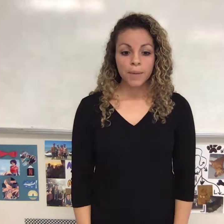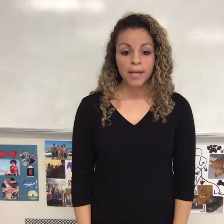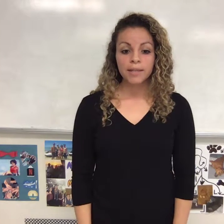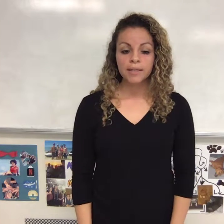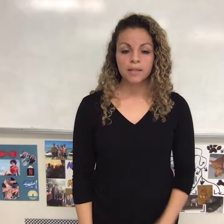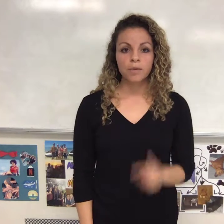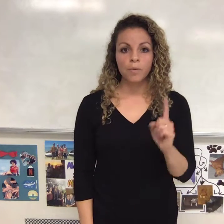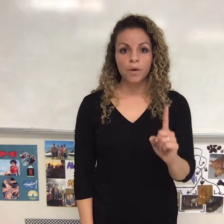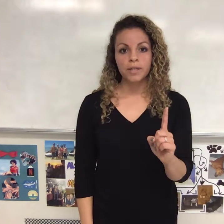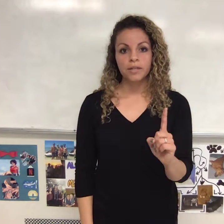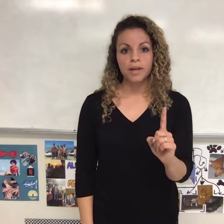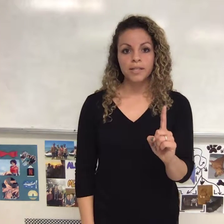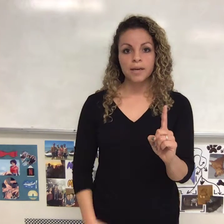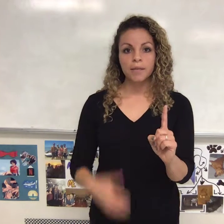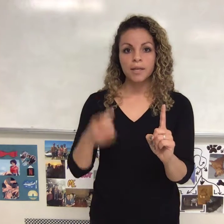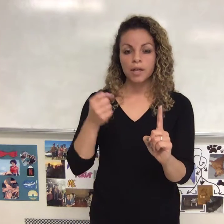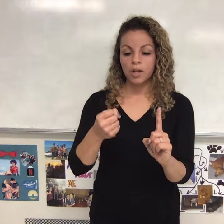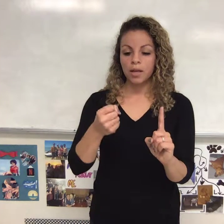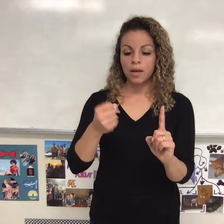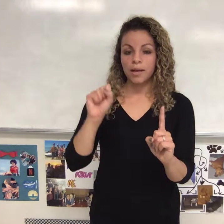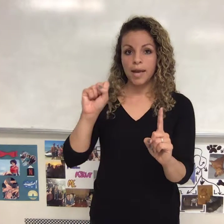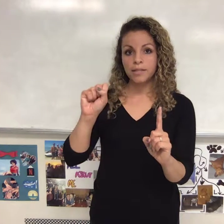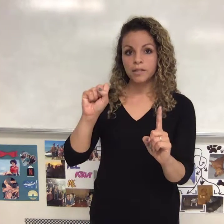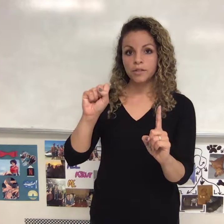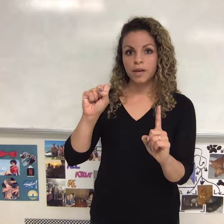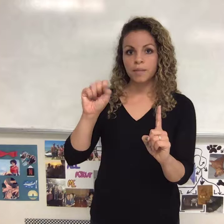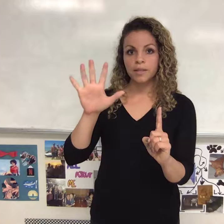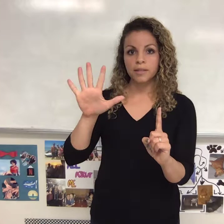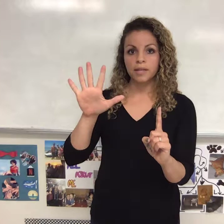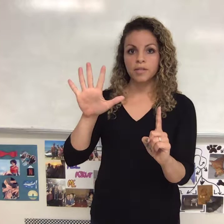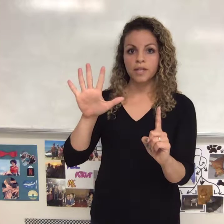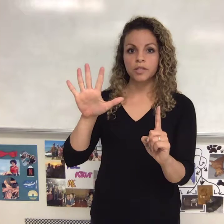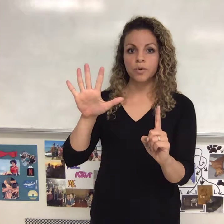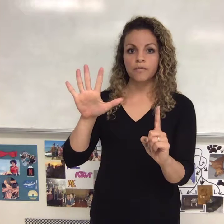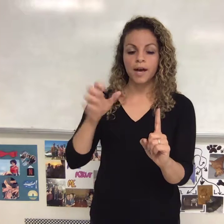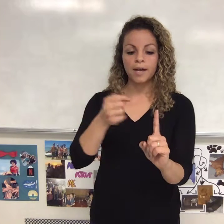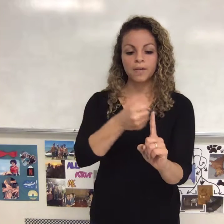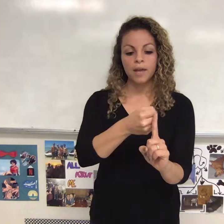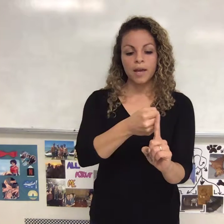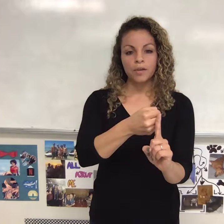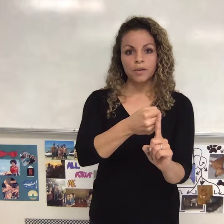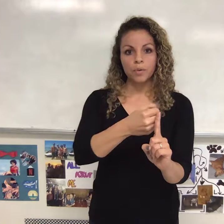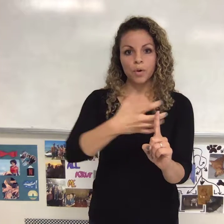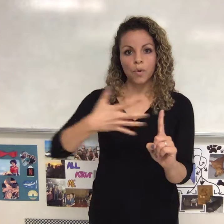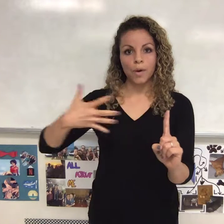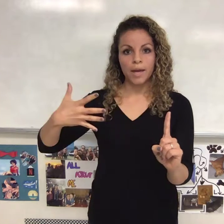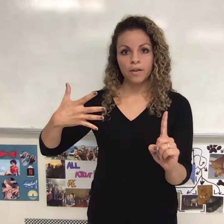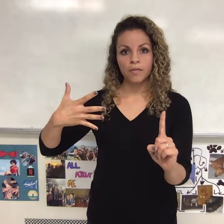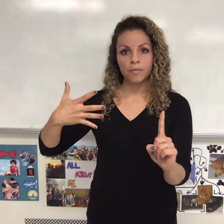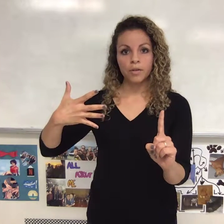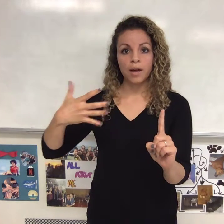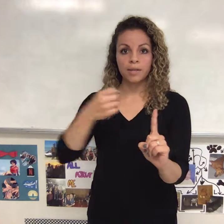Expand is going to be a 1 in your non-dominant, an S in your dominant that's going to change to a 5, and you're going to pull away from your non-dominant